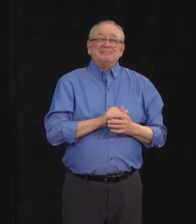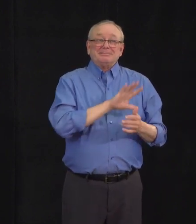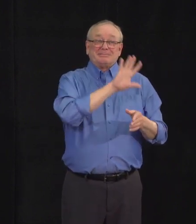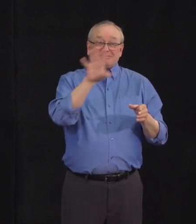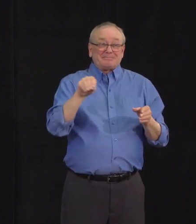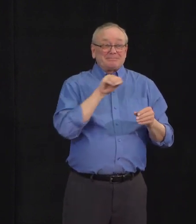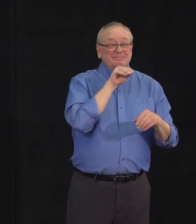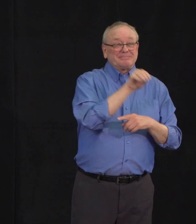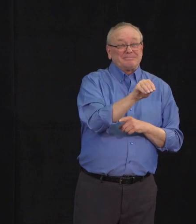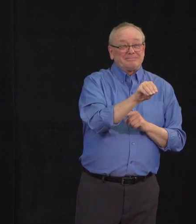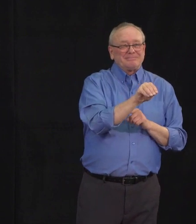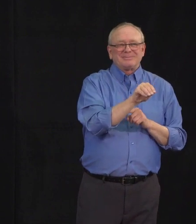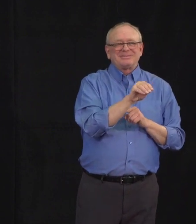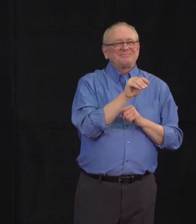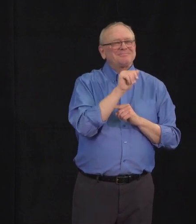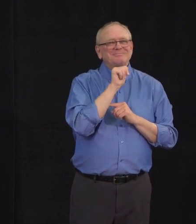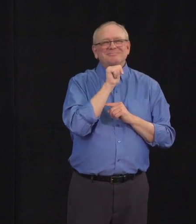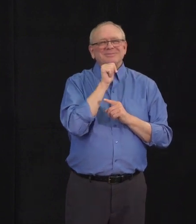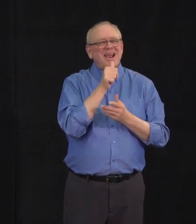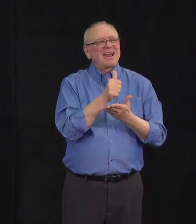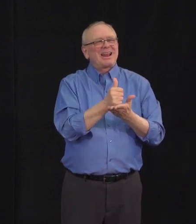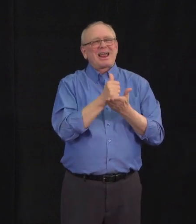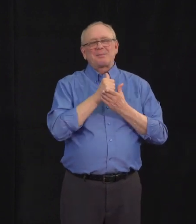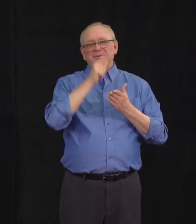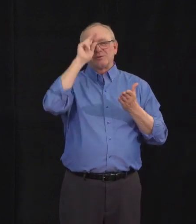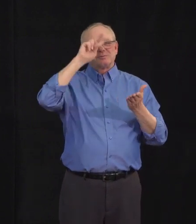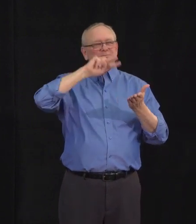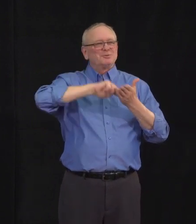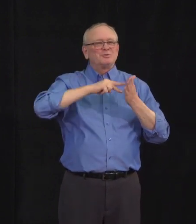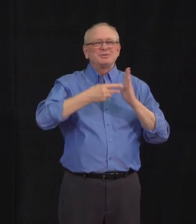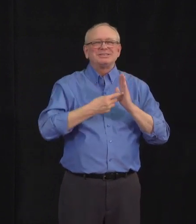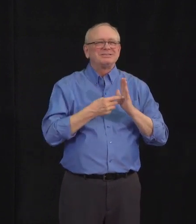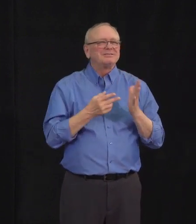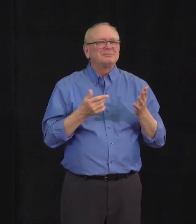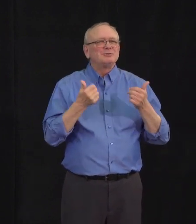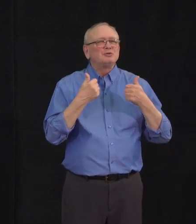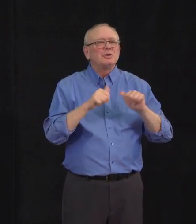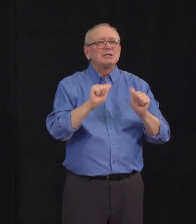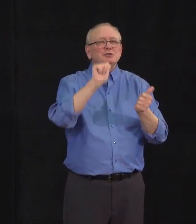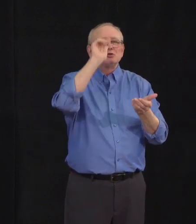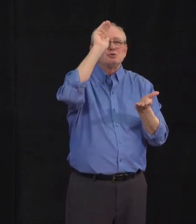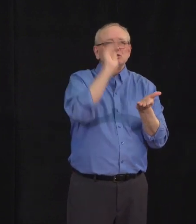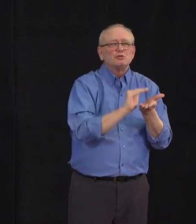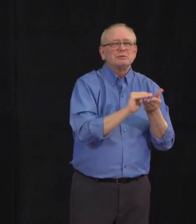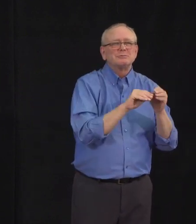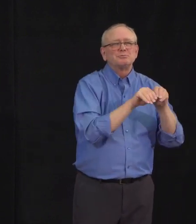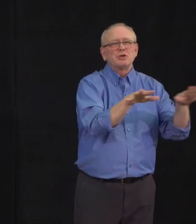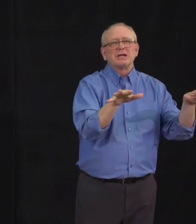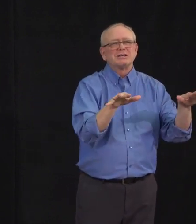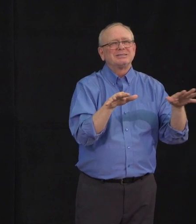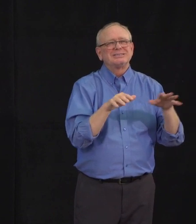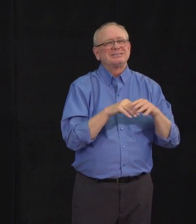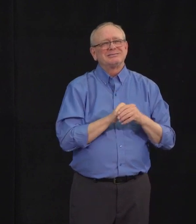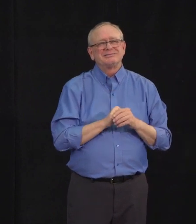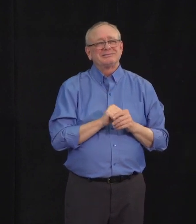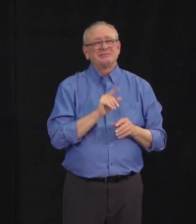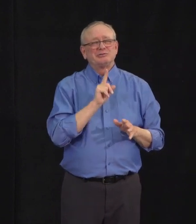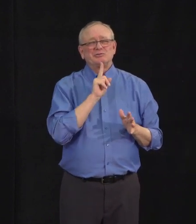wouldn't provide a great deal of utility, because it really entirely depends, again, on who becomes